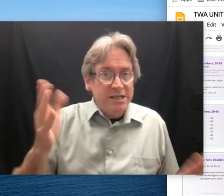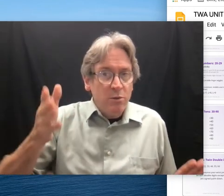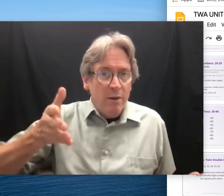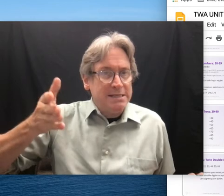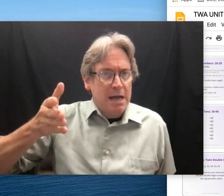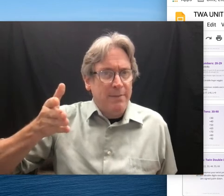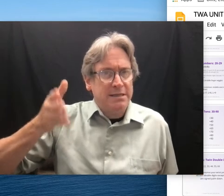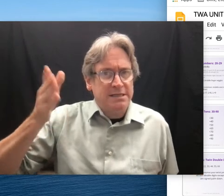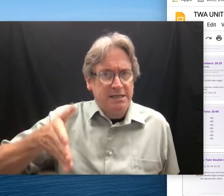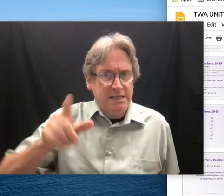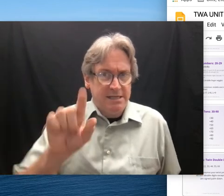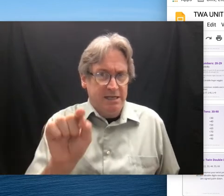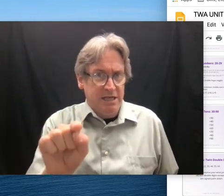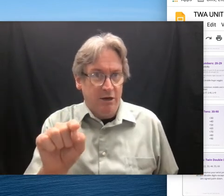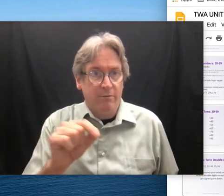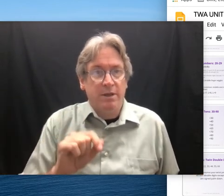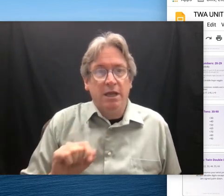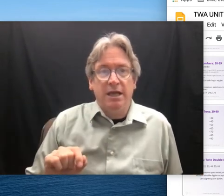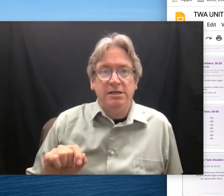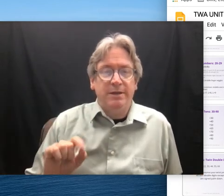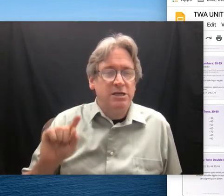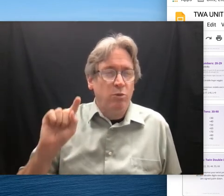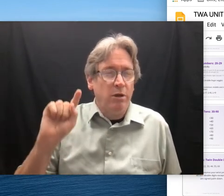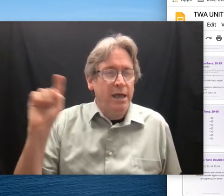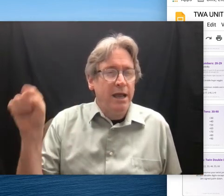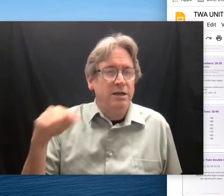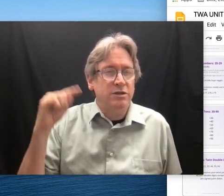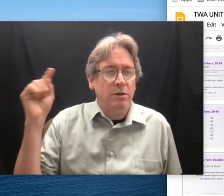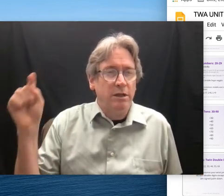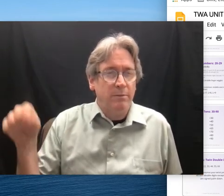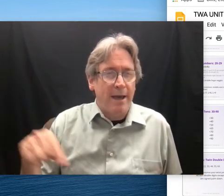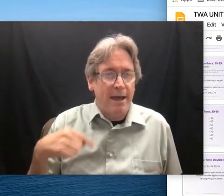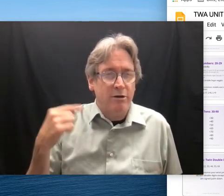The reason why we stop at 66 here is because we'll get